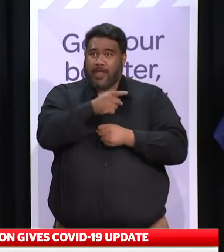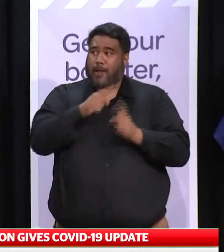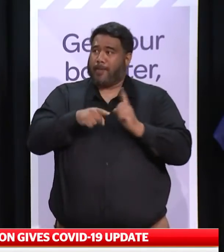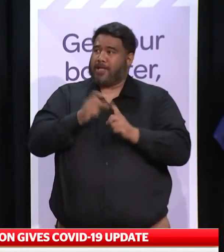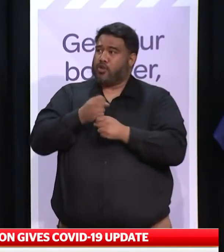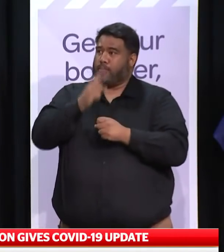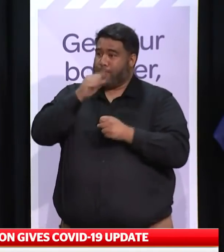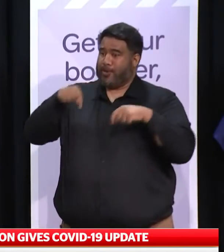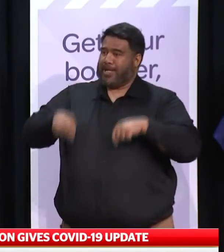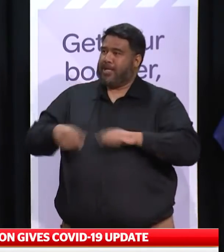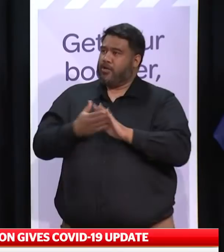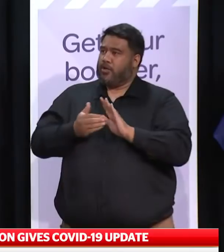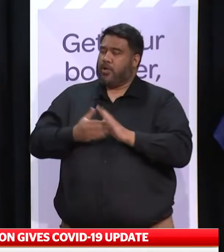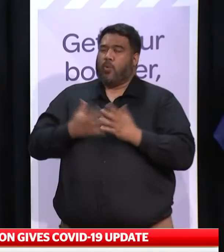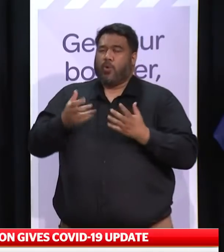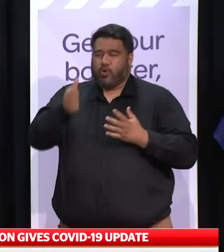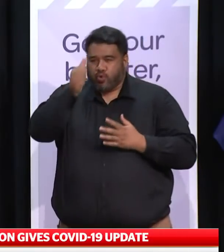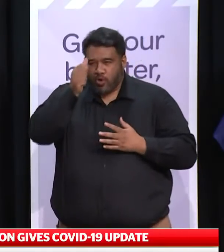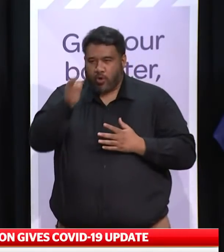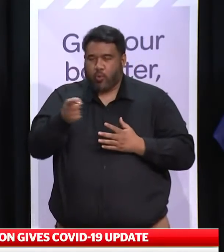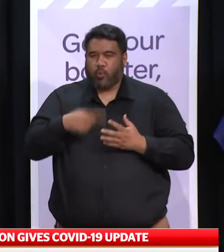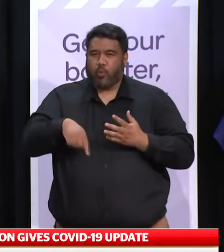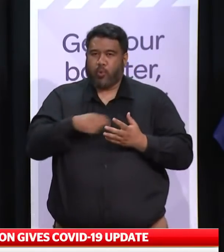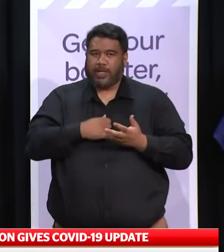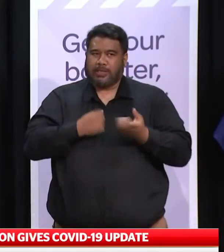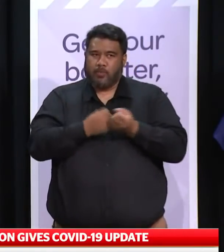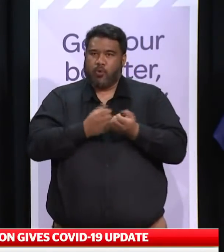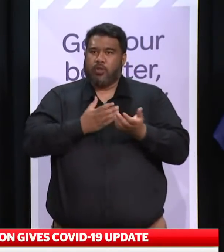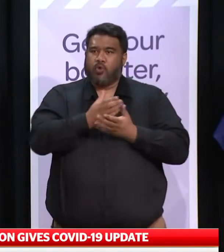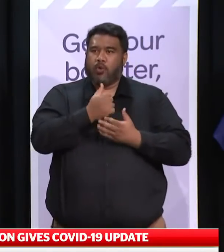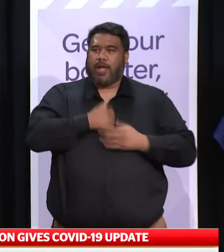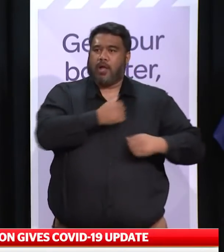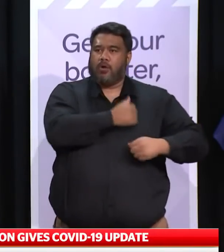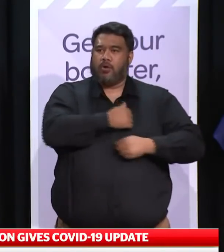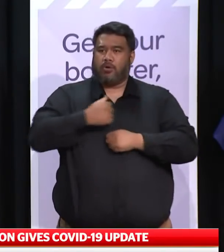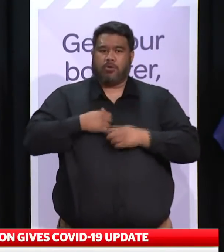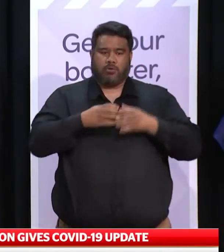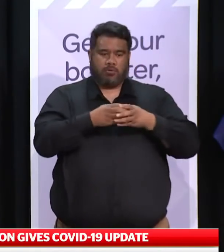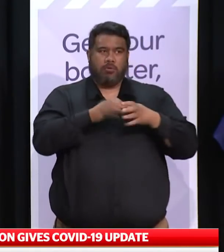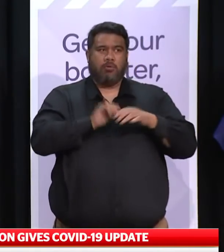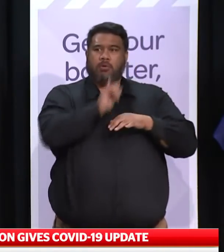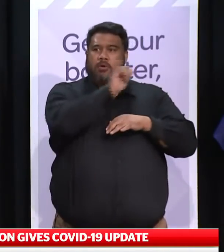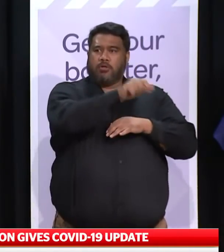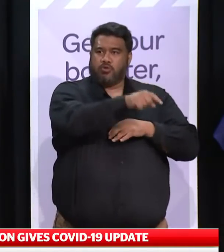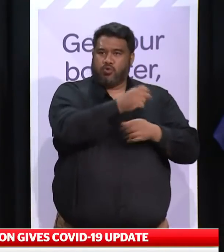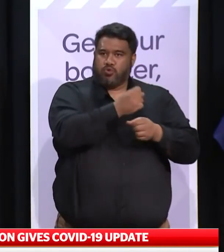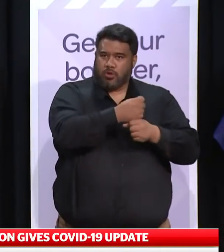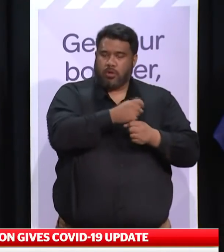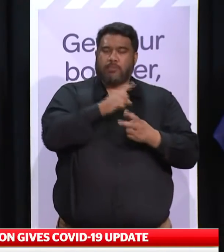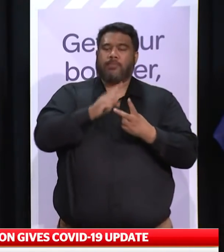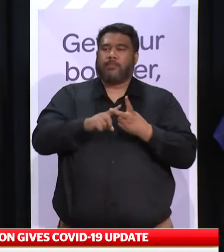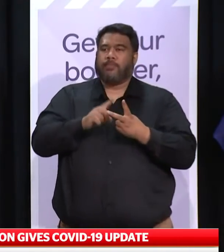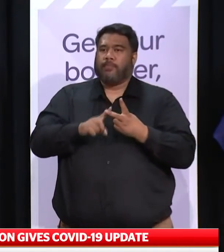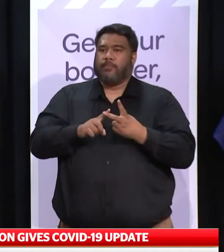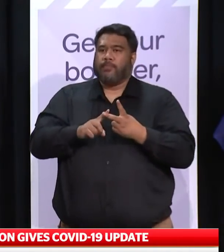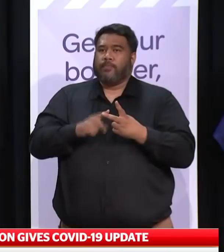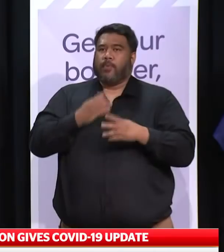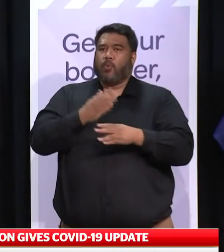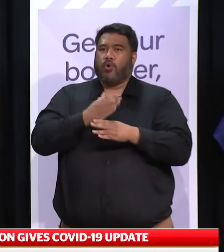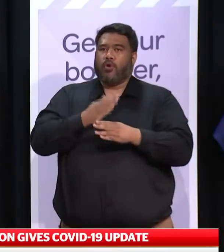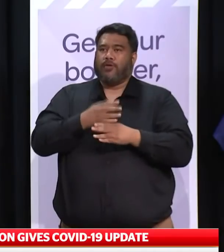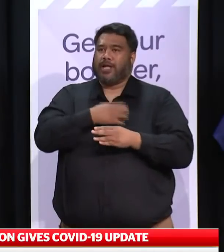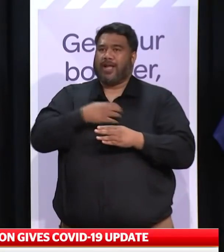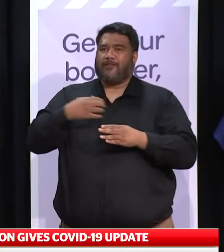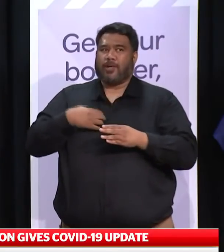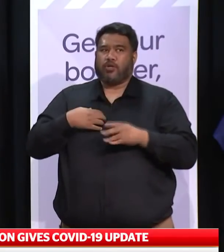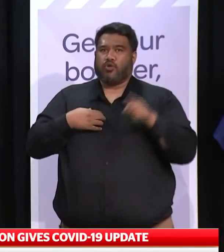know, we've continued to provide support both practically through the Defence Forces deployments up to Tonga, but also through the work we do government to